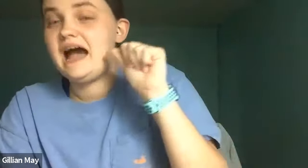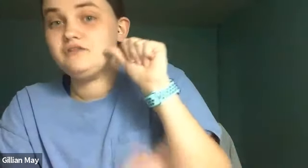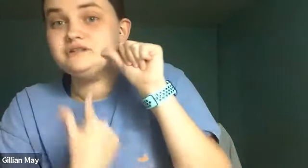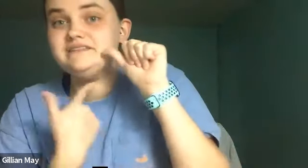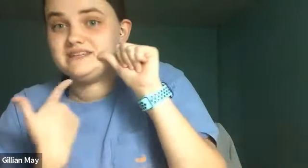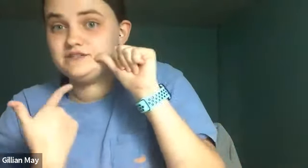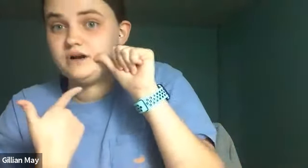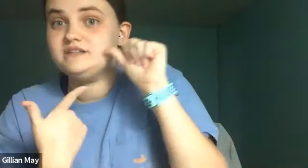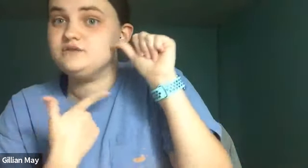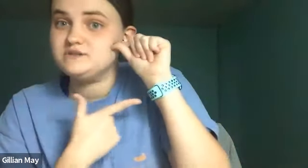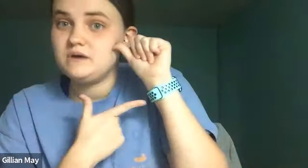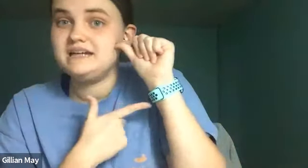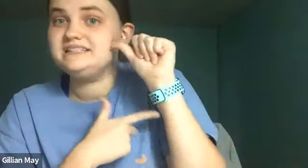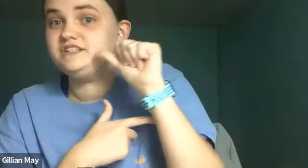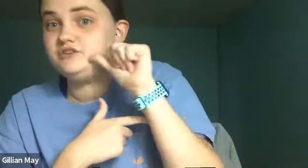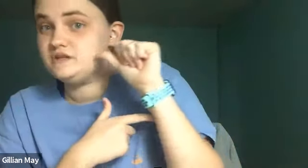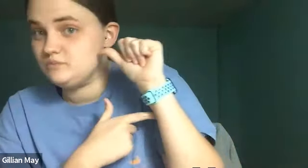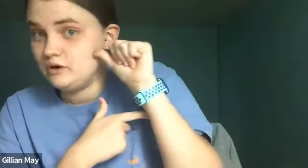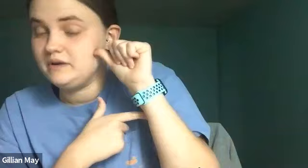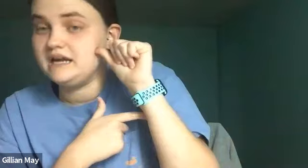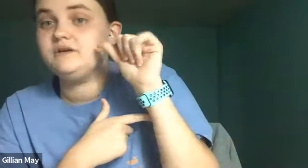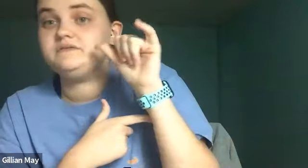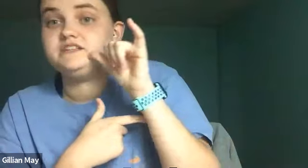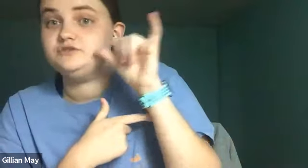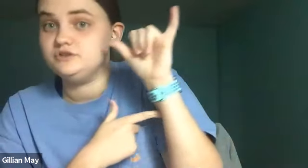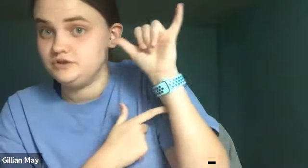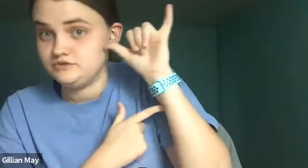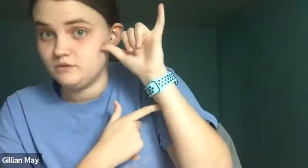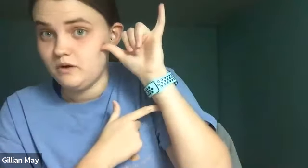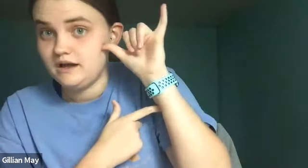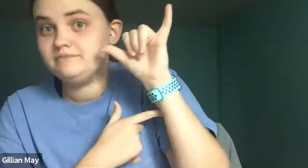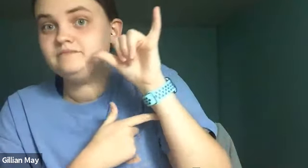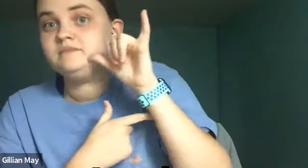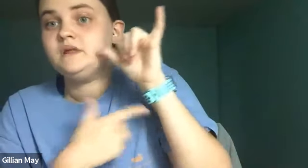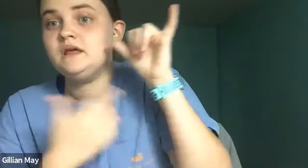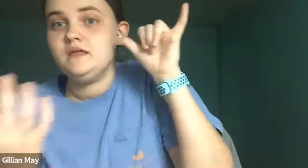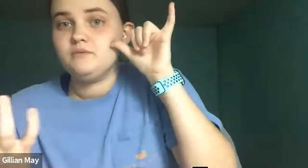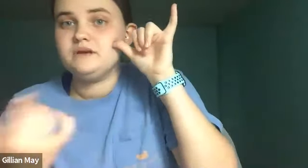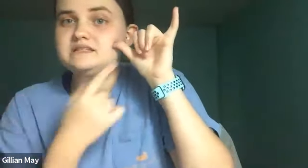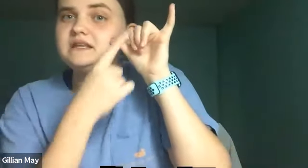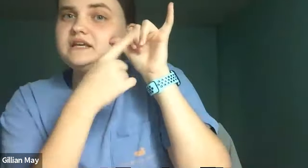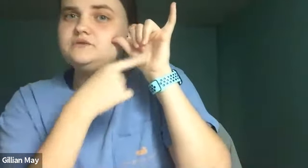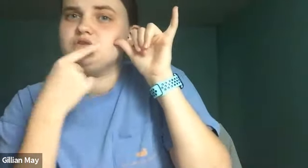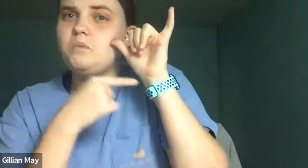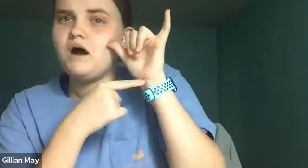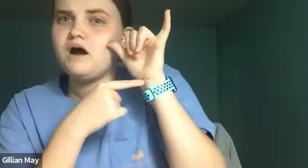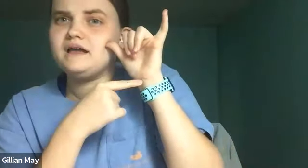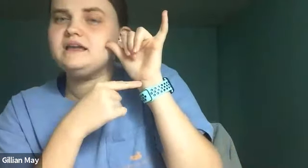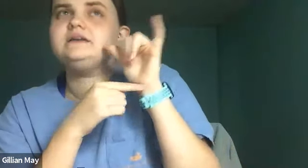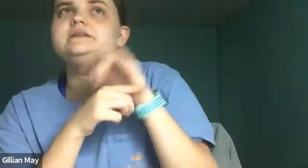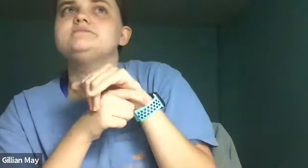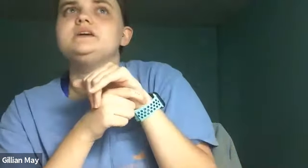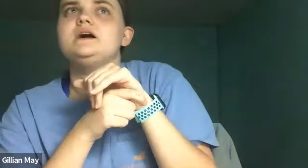I learned it this way, so that's why I tend to do this more, but I do have kids who do use the Y. The reason they use the Y is